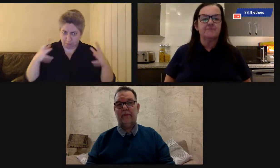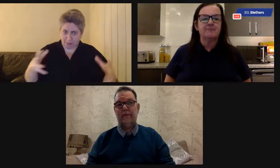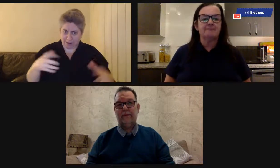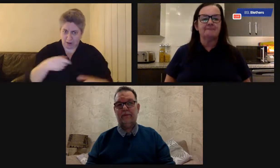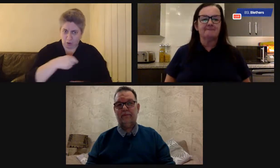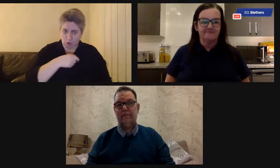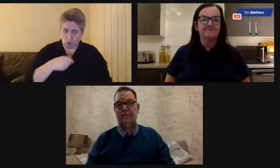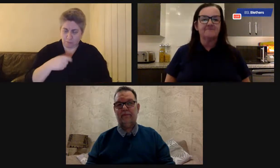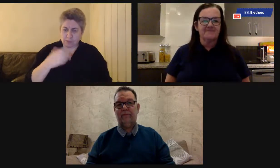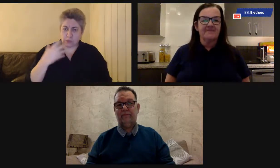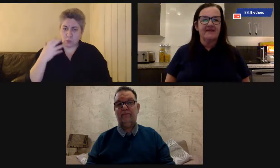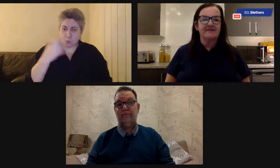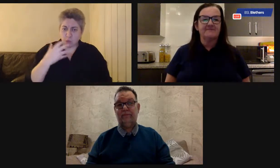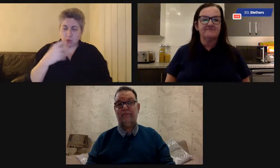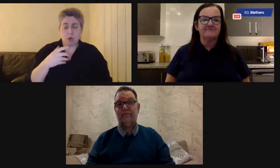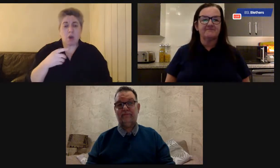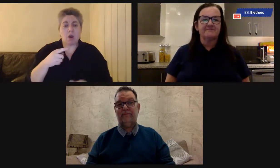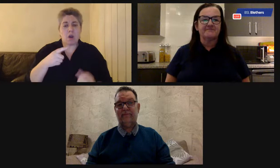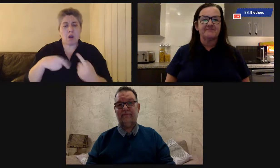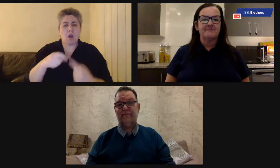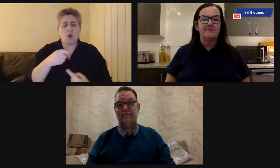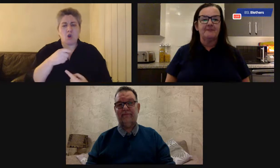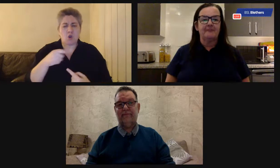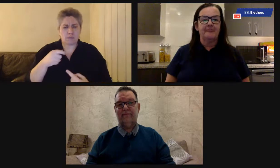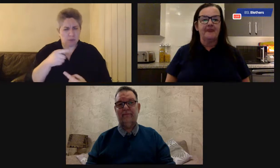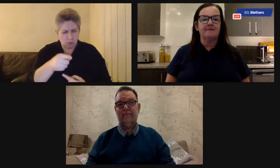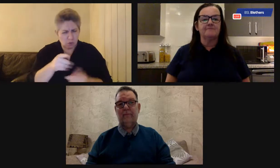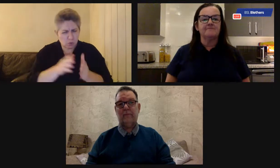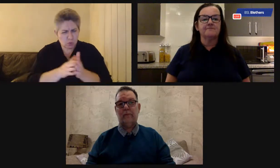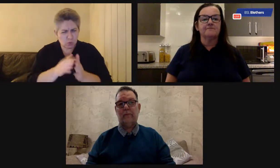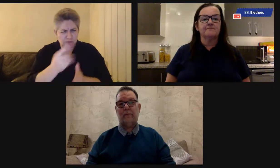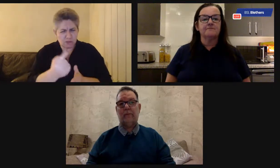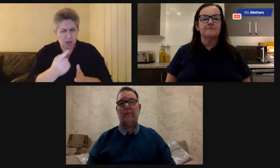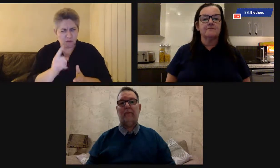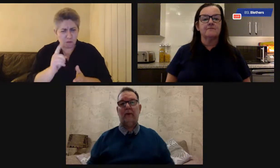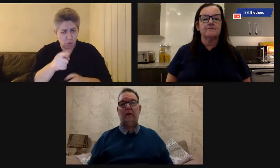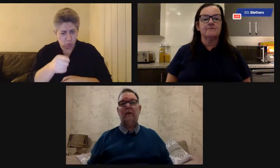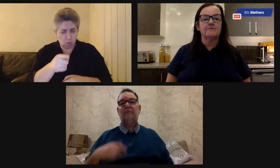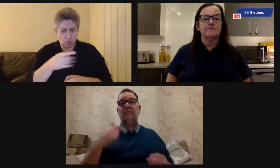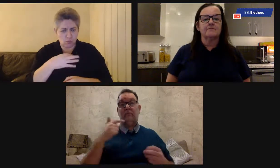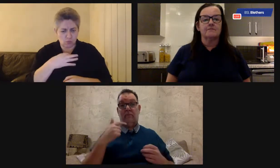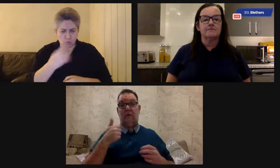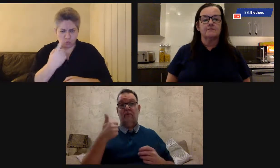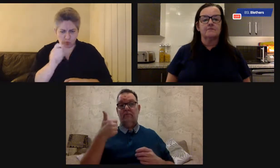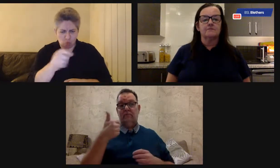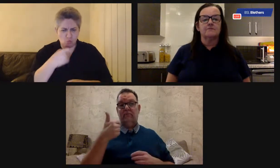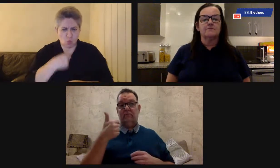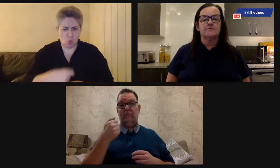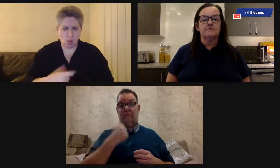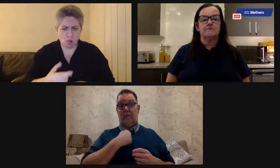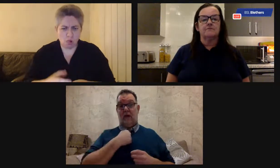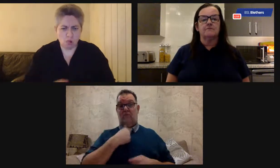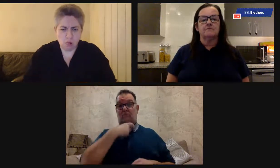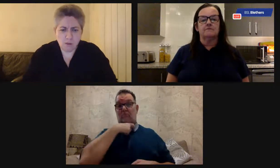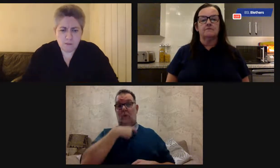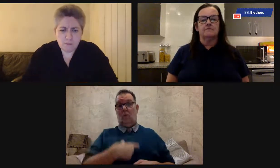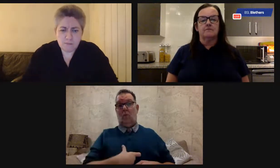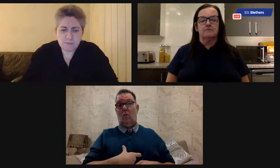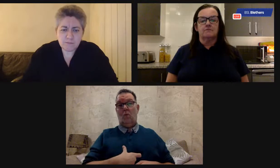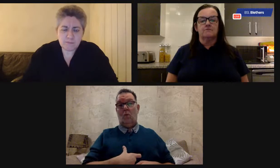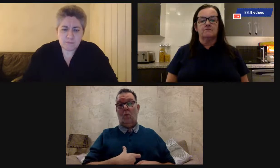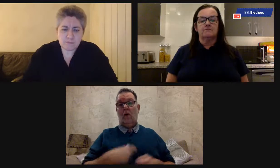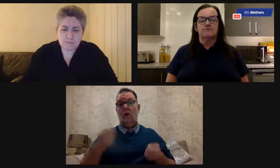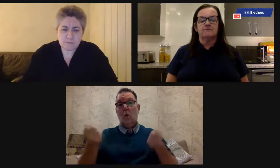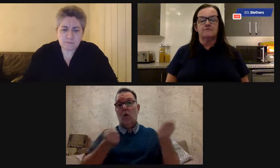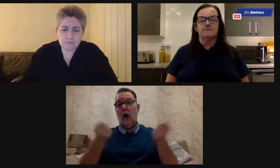That's a good number, and it's a big committee. Uh, so, Joe, you said yourself, what's